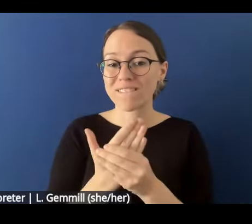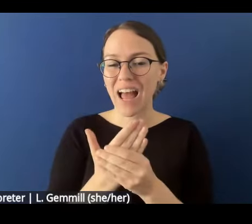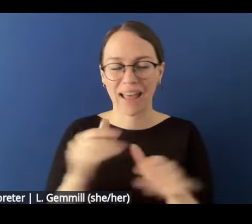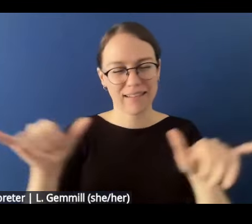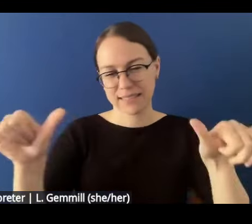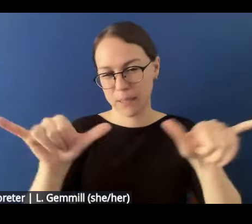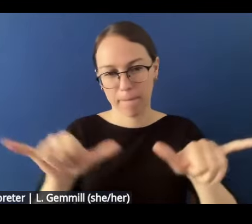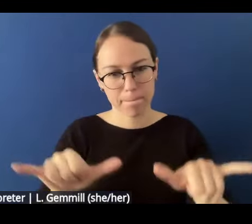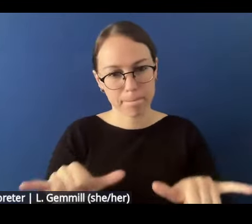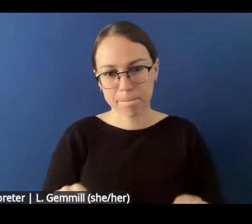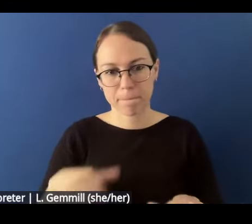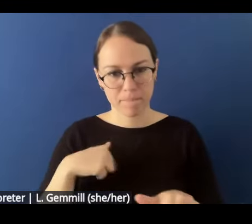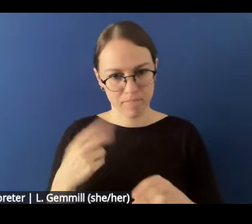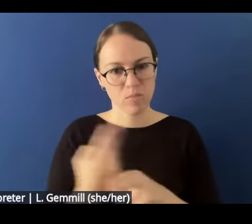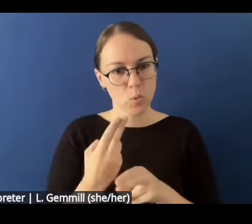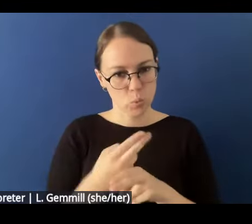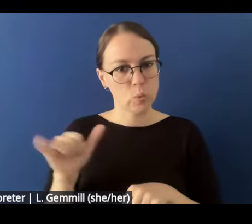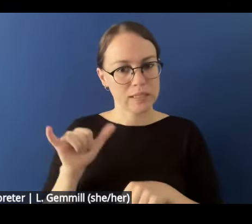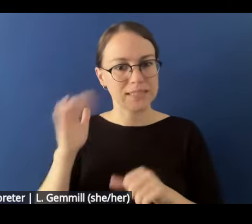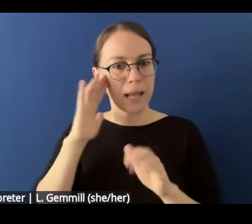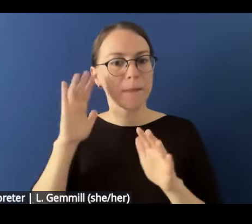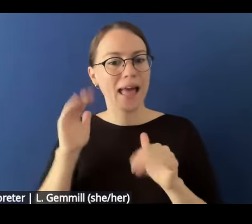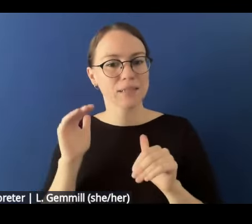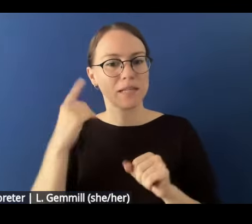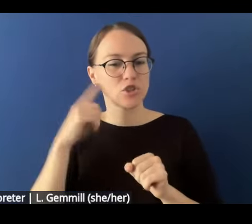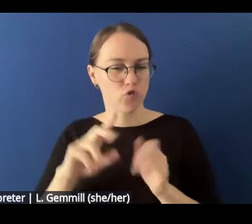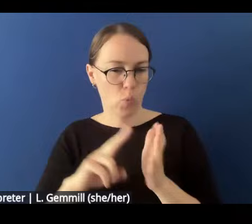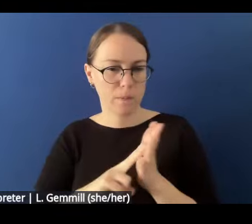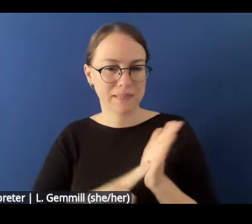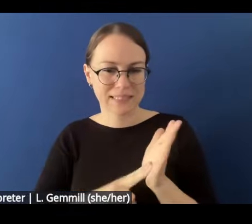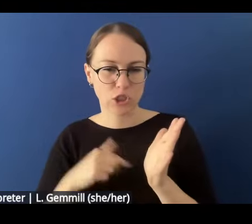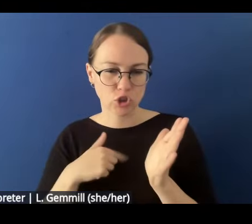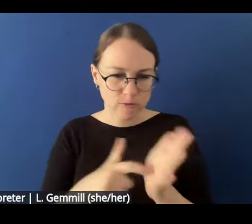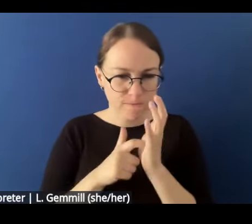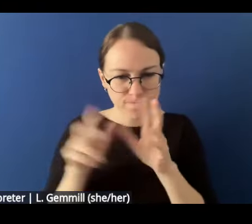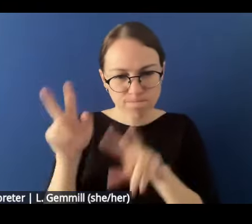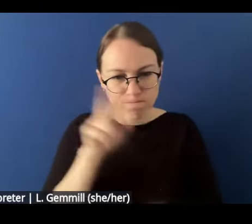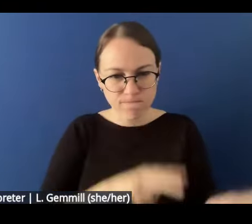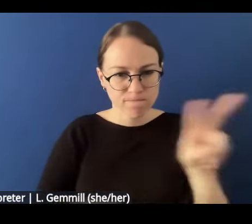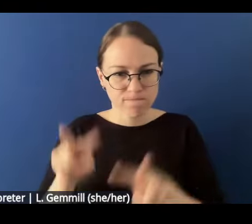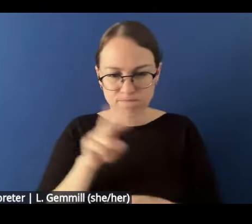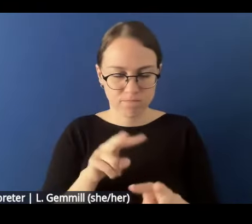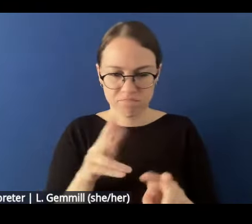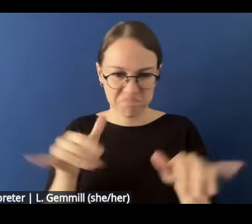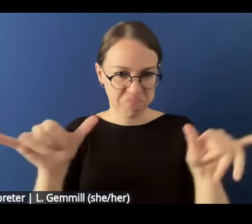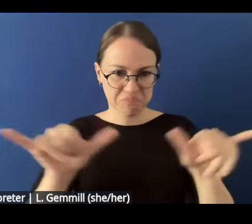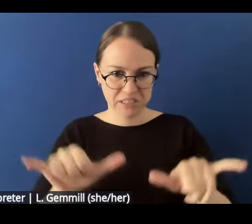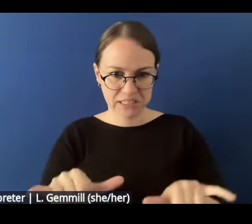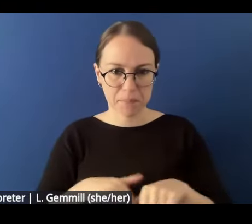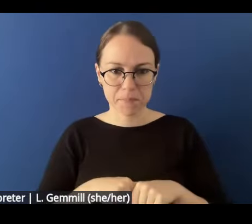the same standards that we use on petitions for voters. With one circulator, we never,